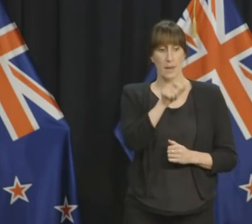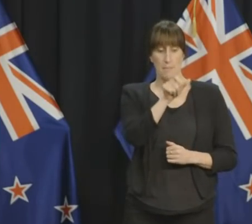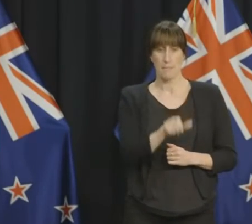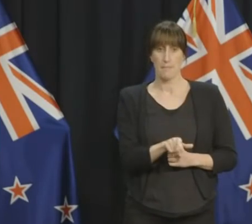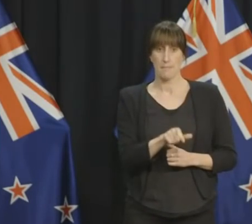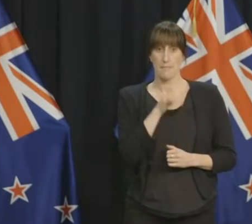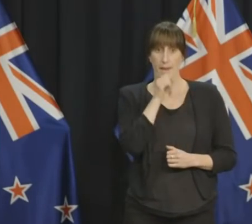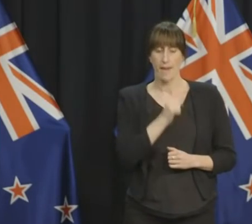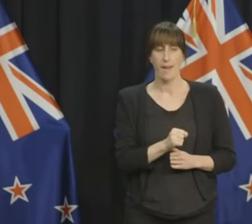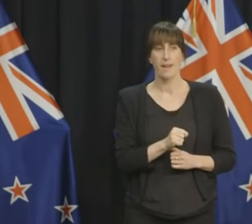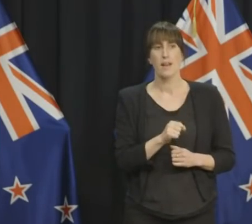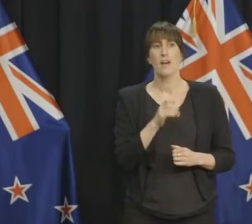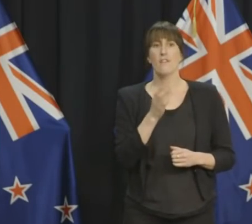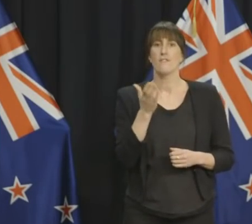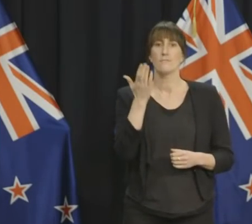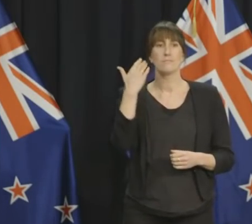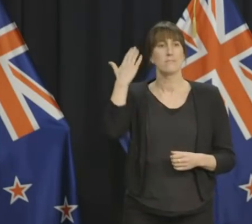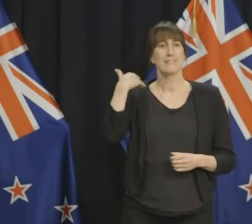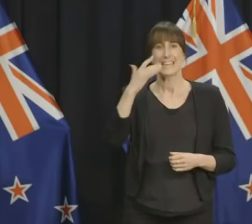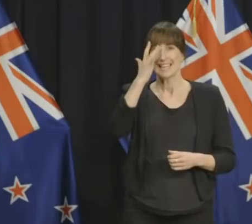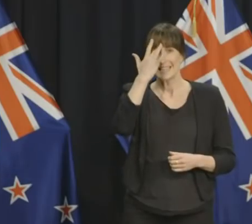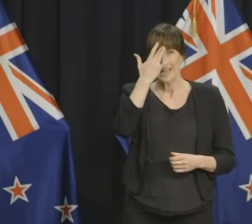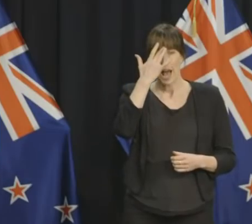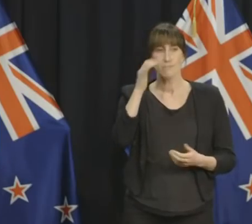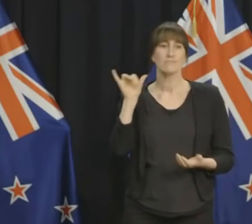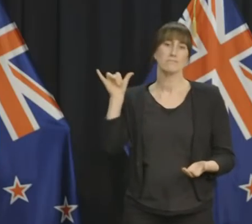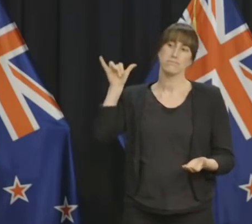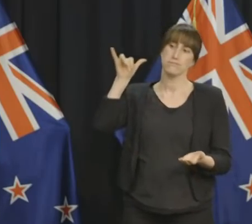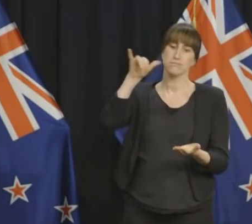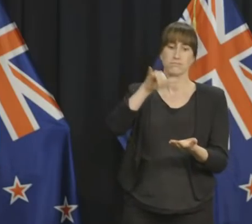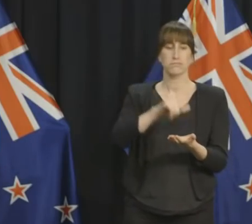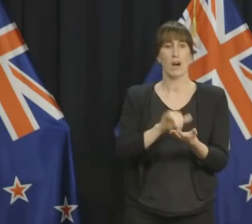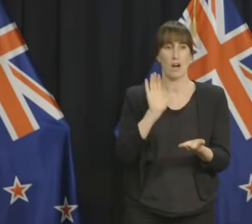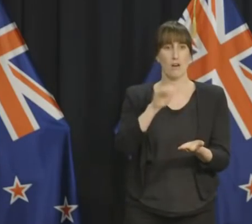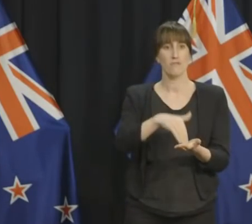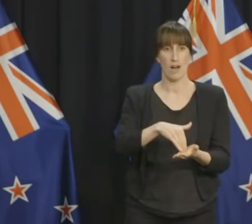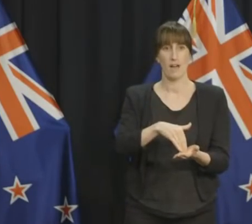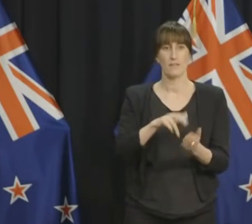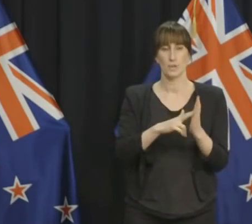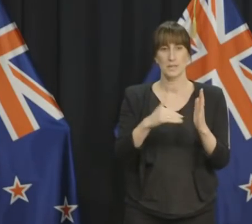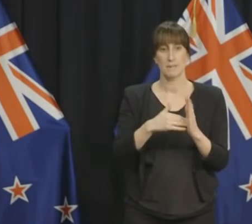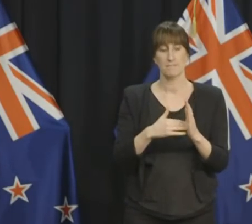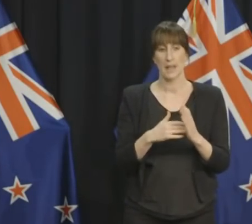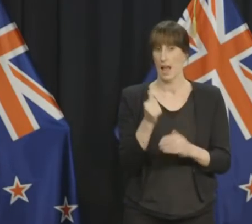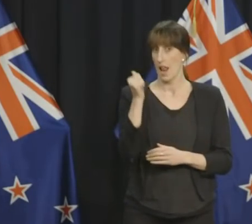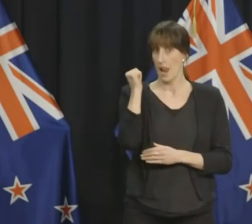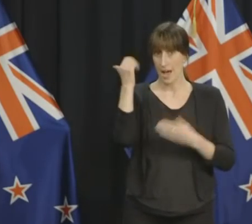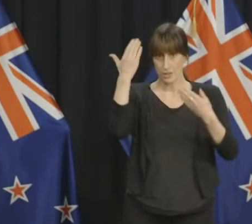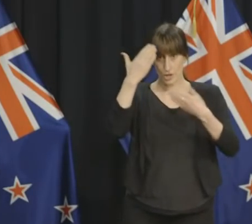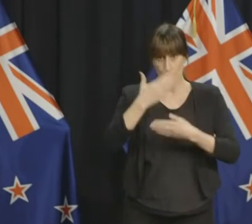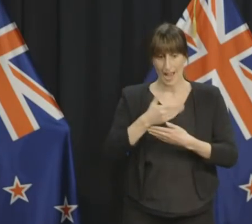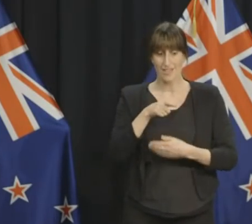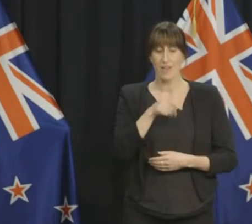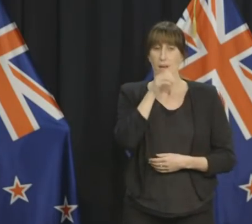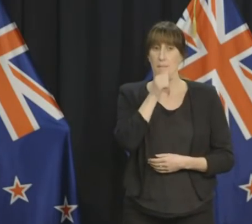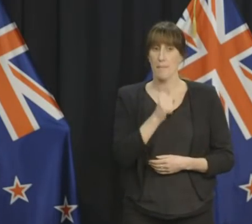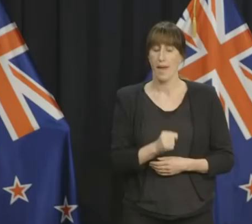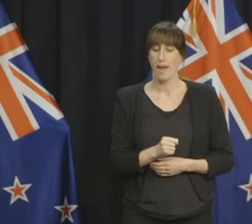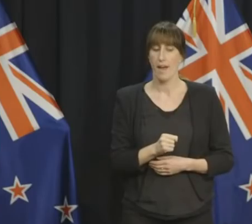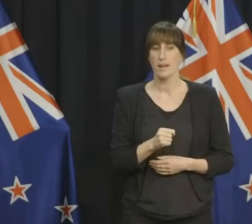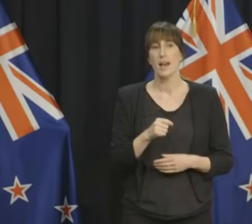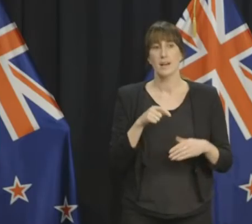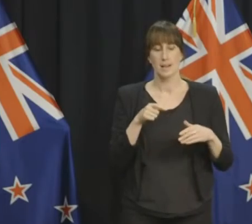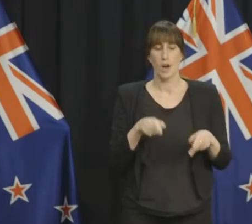the 3rd of July from New Delhi, India. There was an incident last night where the man left his managed isolation facility,